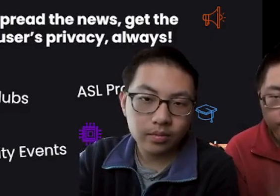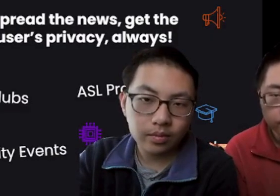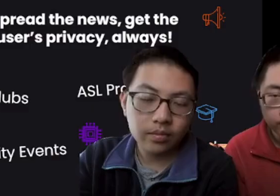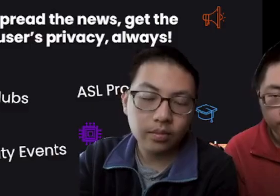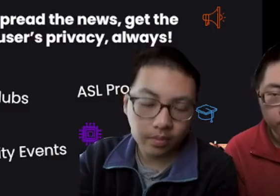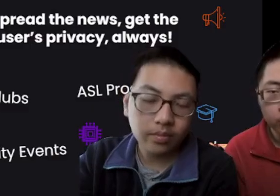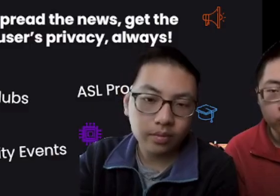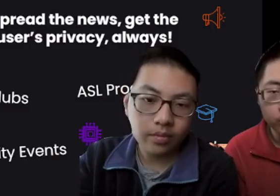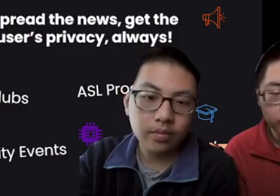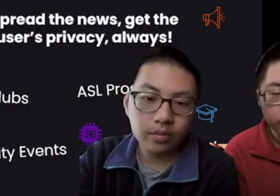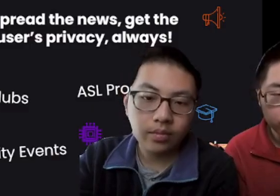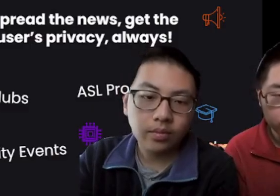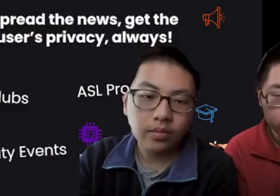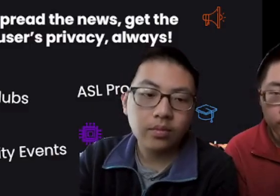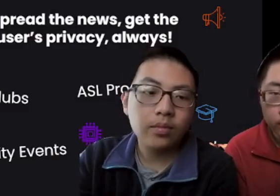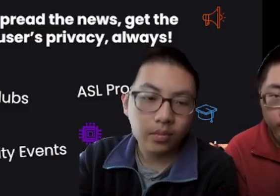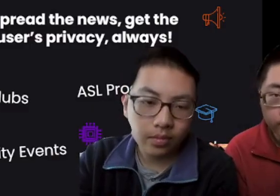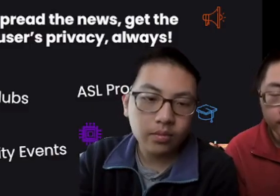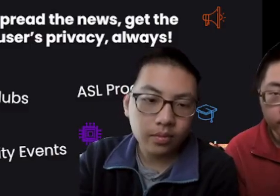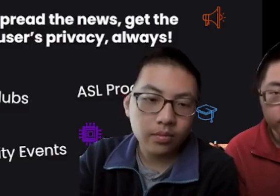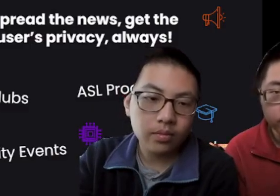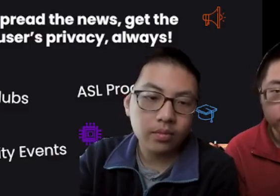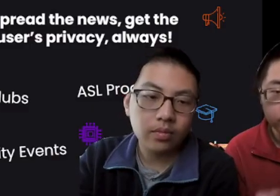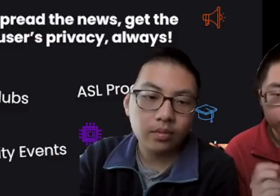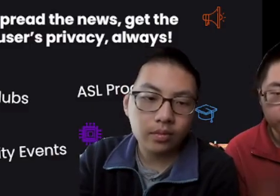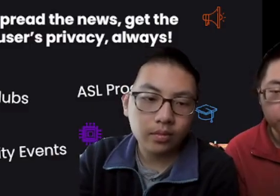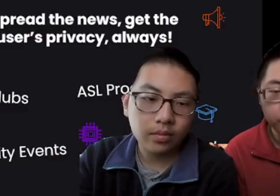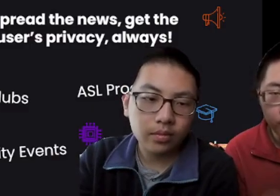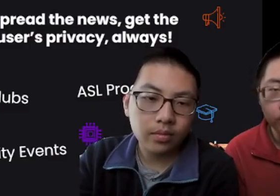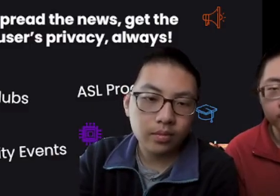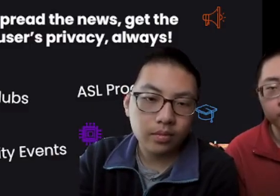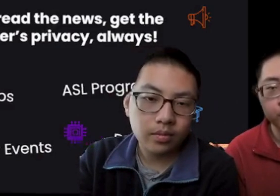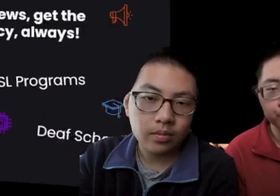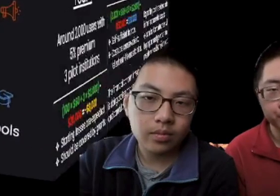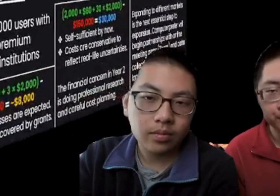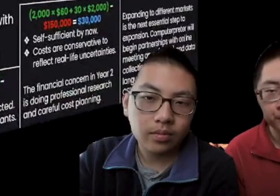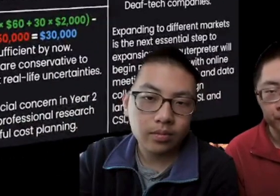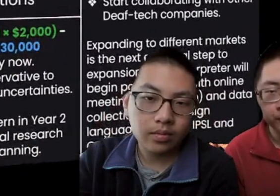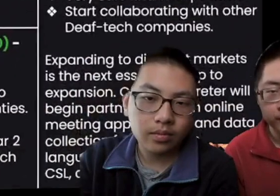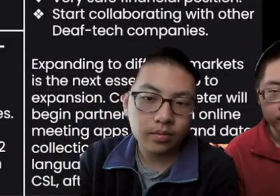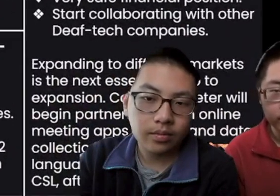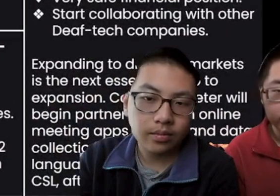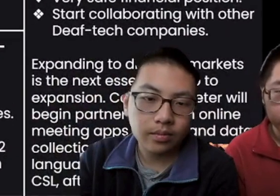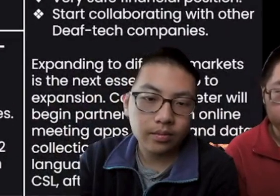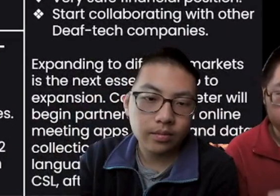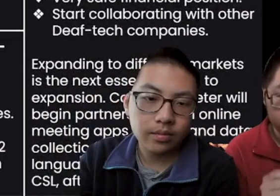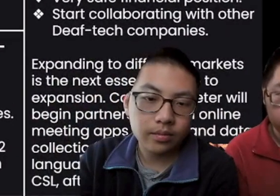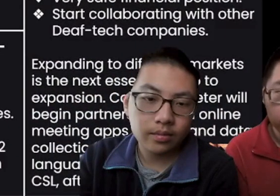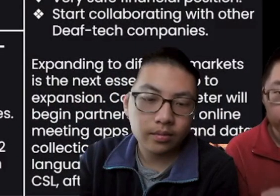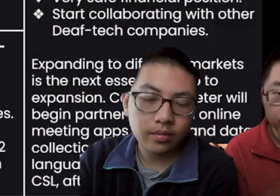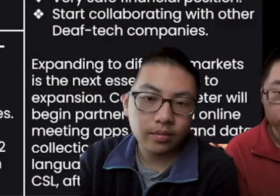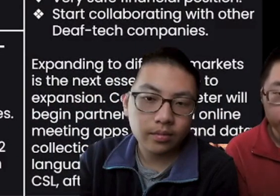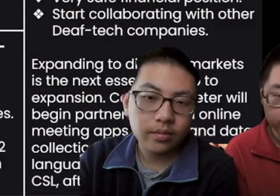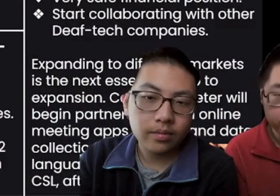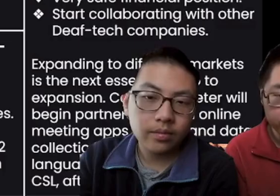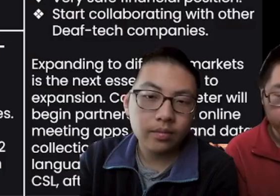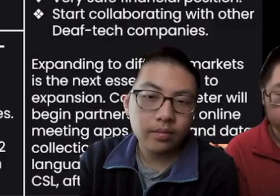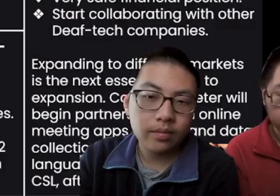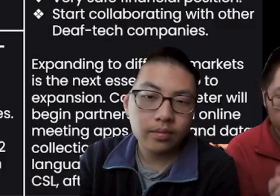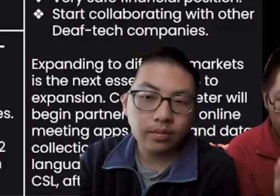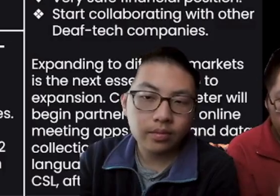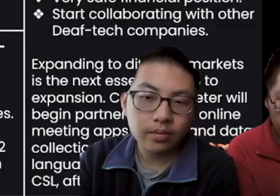on a national scale, we will expand to other sign languages for deaf people all around the world. Here's our 3-year financial